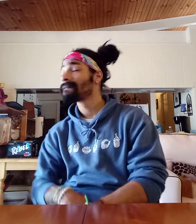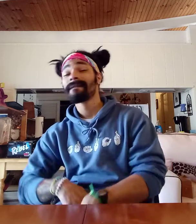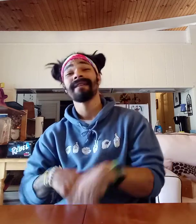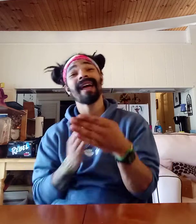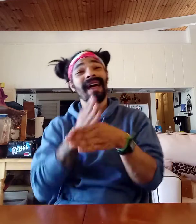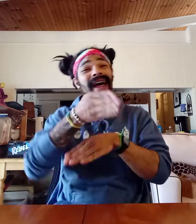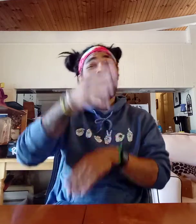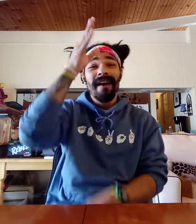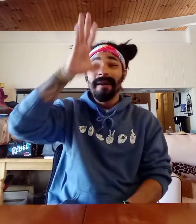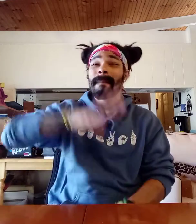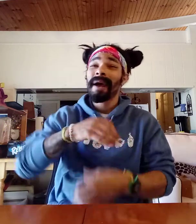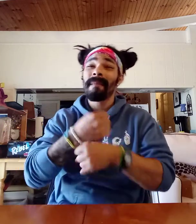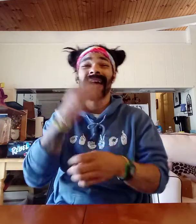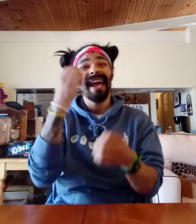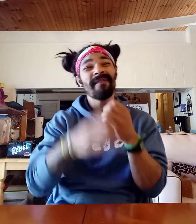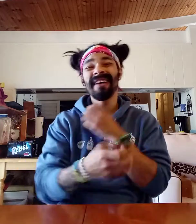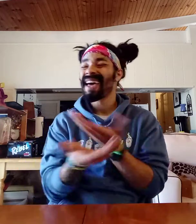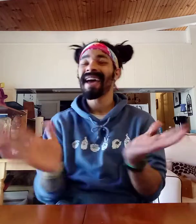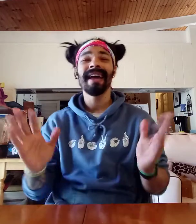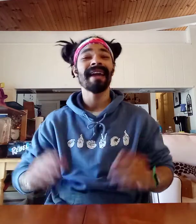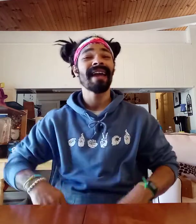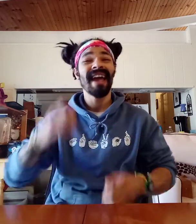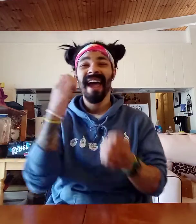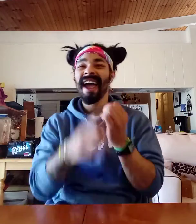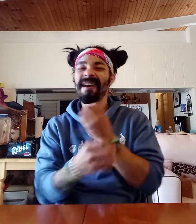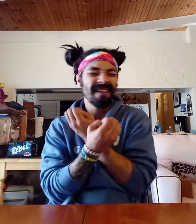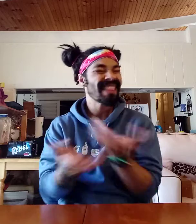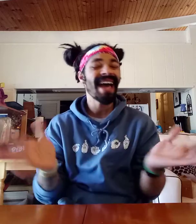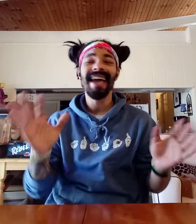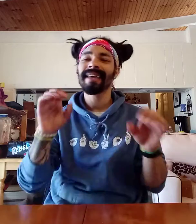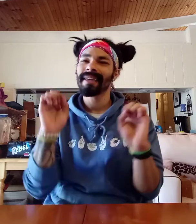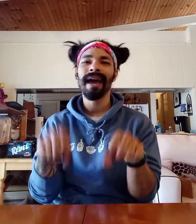And after men make everything Everything he can